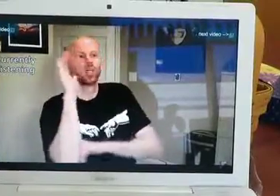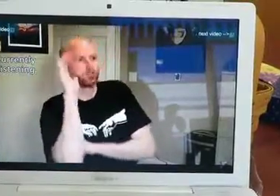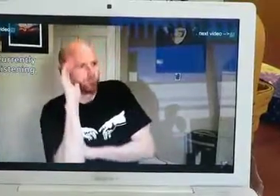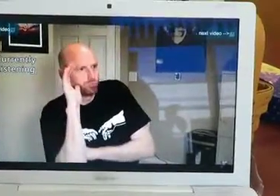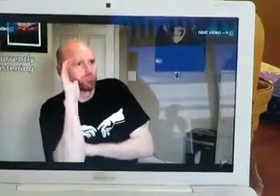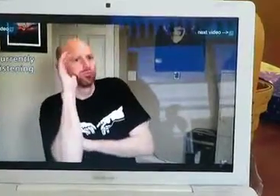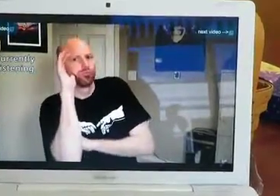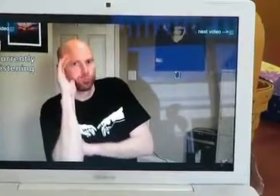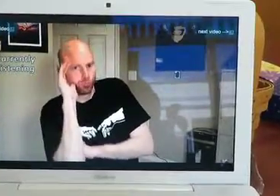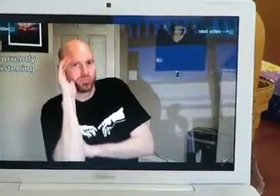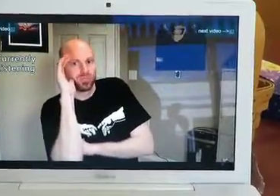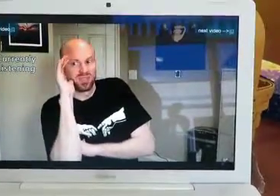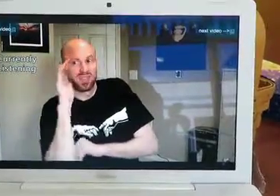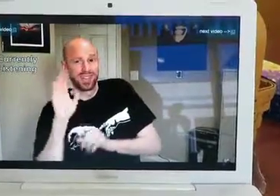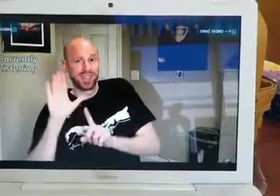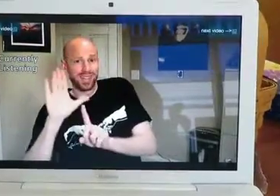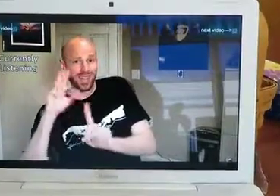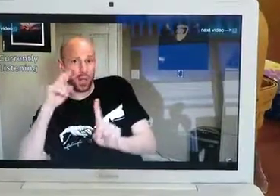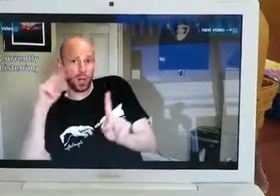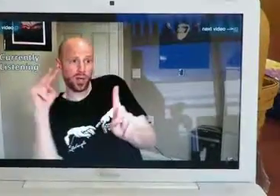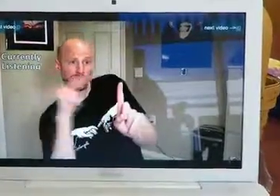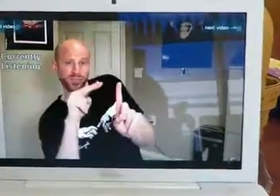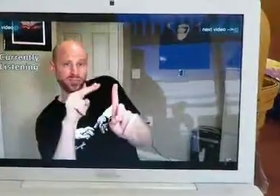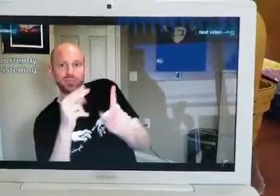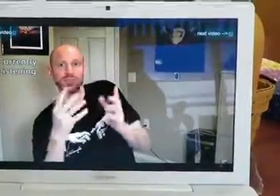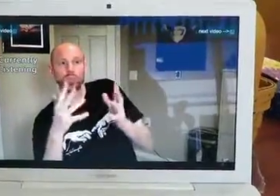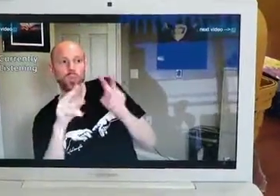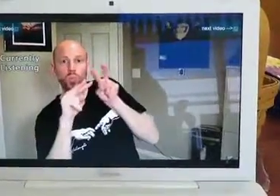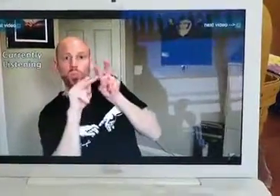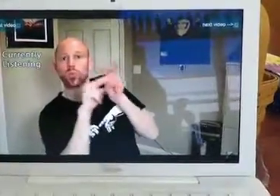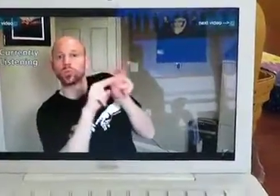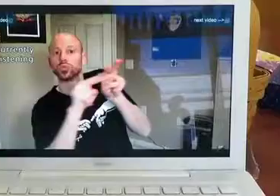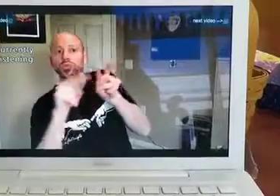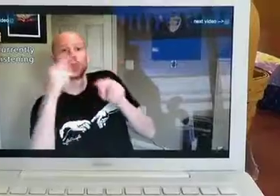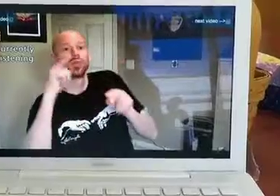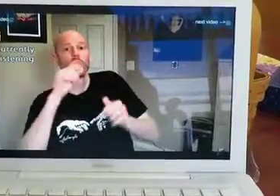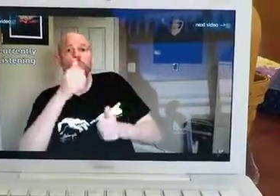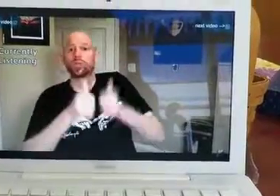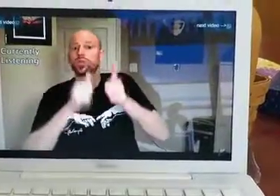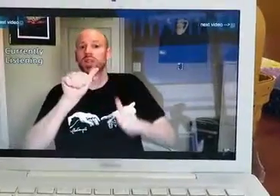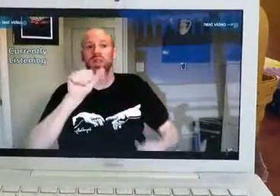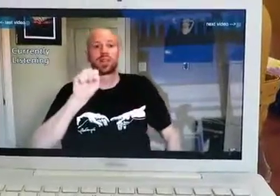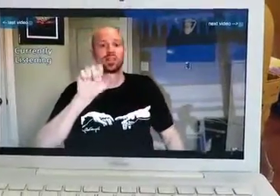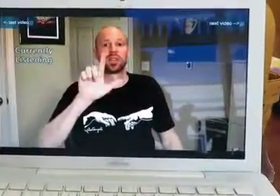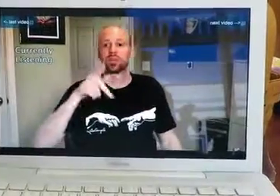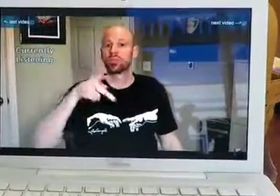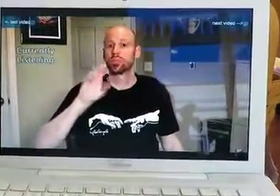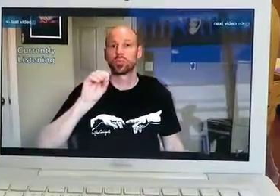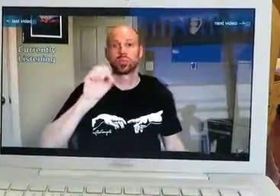So the person we're going to be focused on, they're not signing, but they're actively listening.